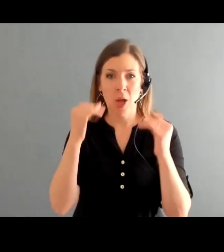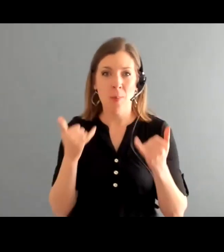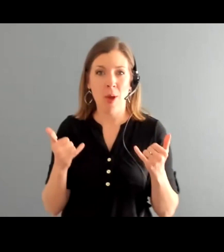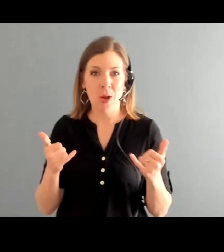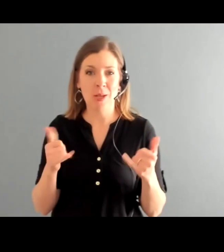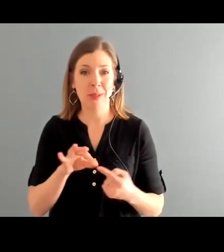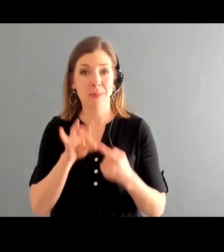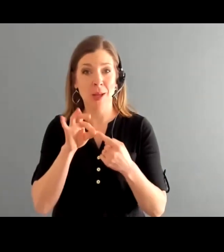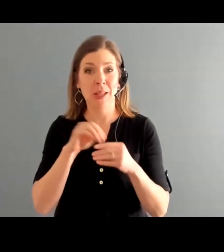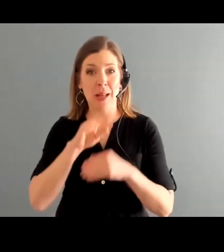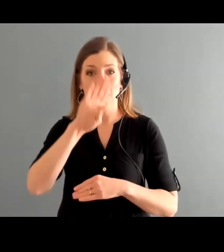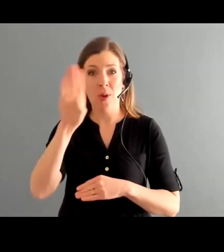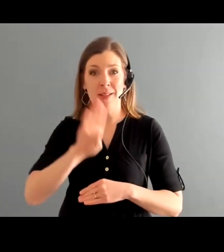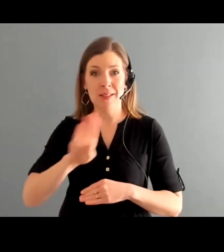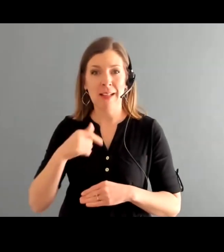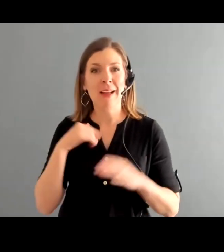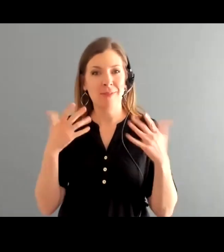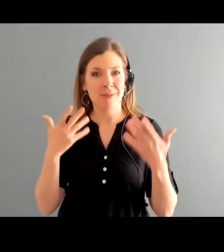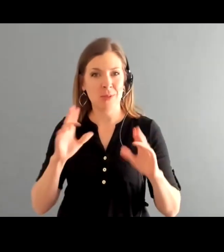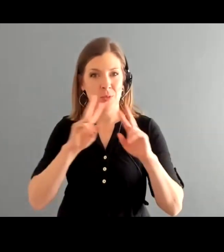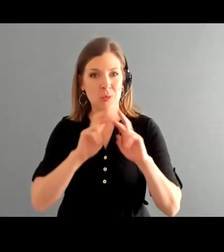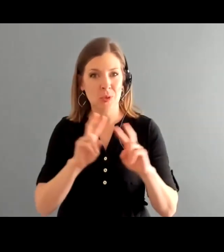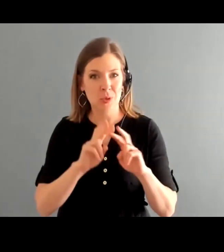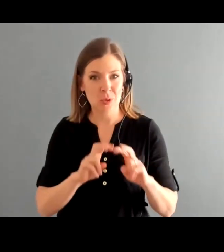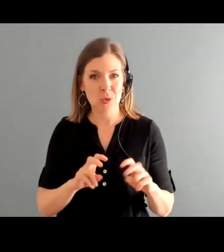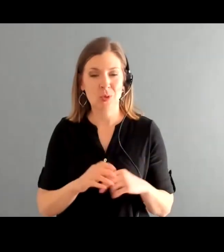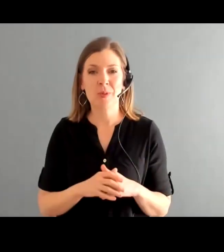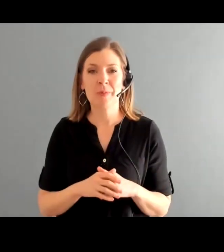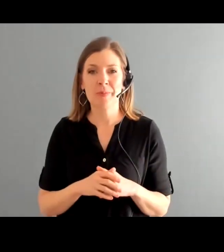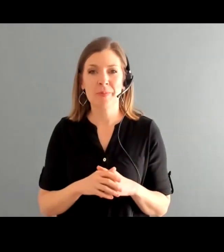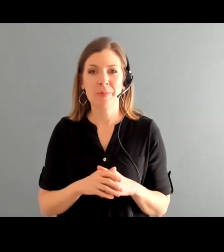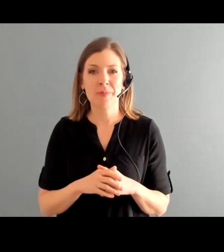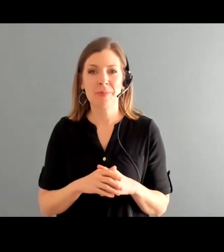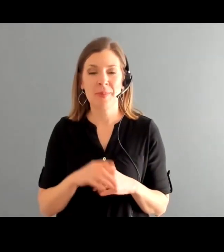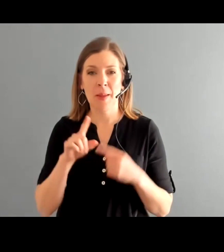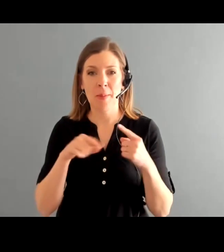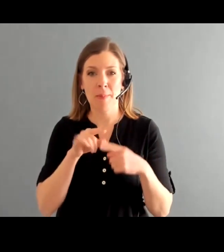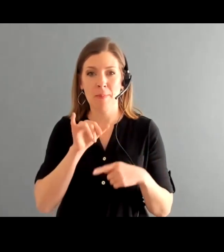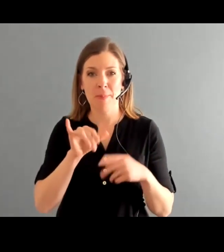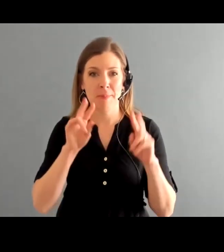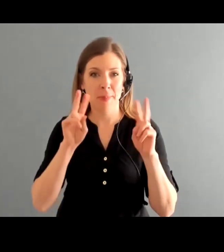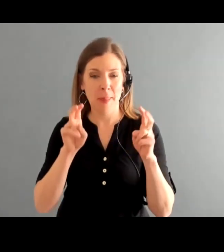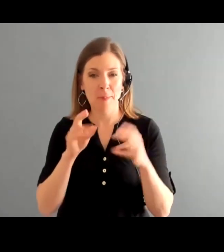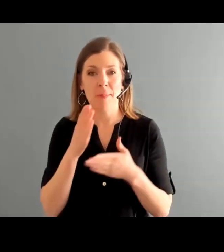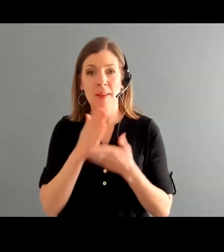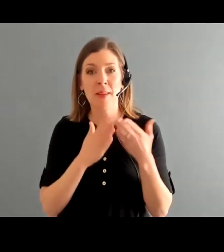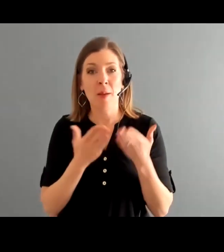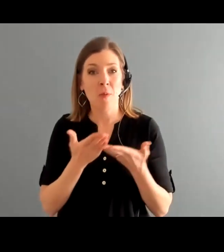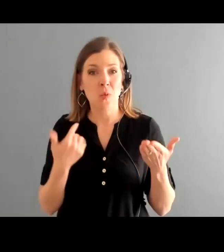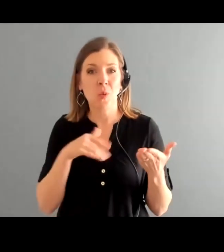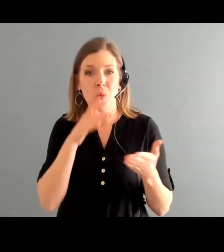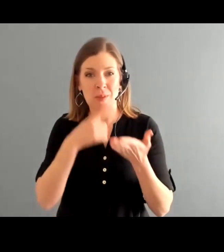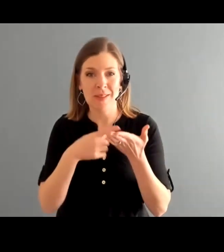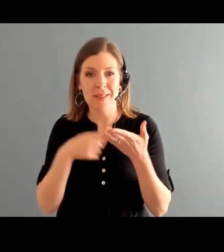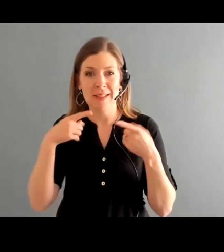in Brazil, where I did some research and curated exhibitions around the theme, some of which we'll discuss during this